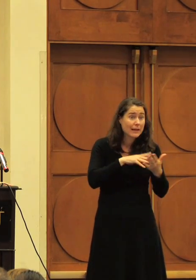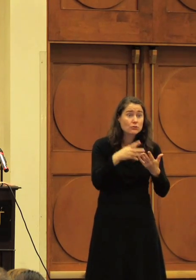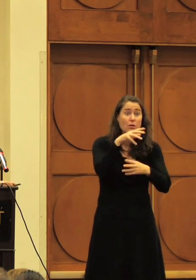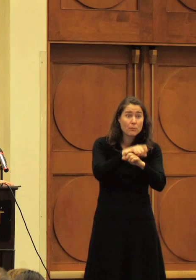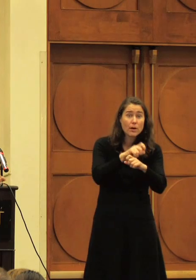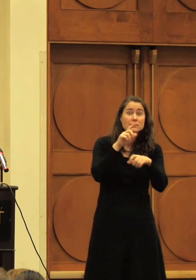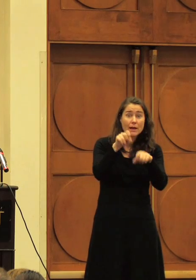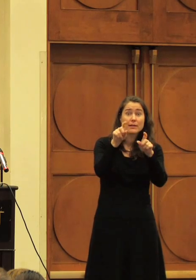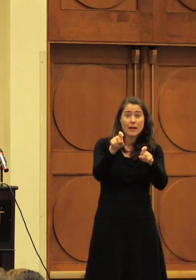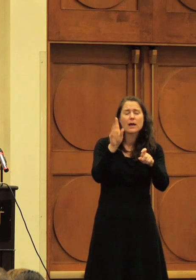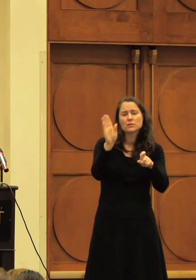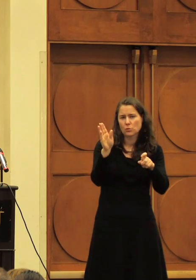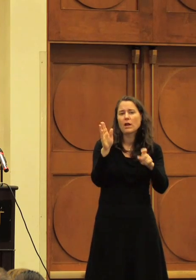where.